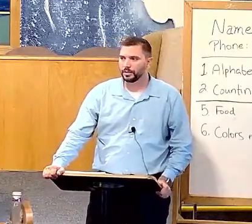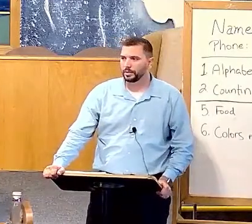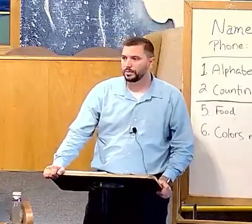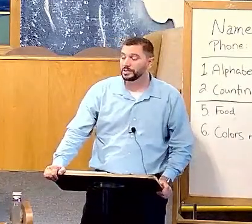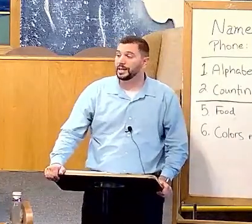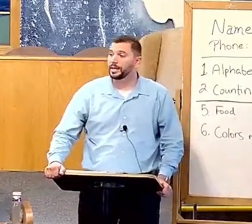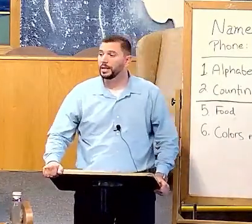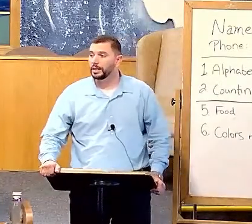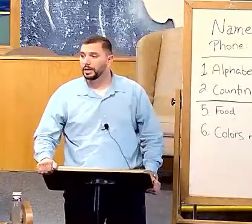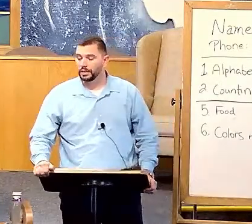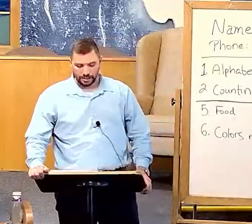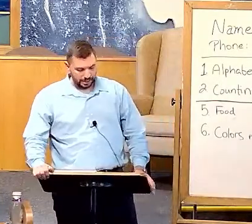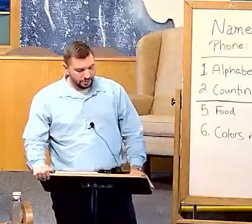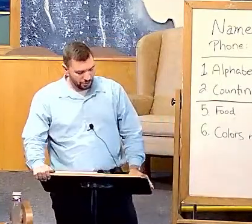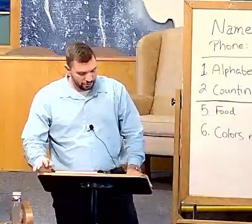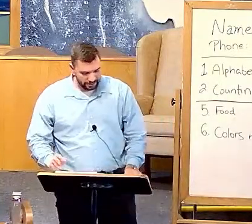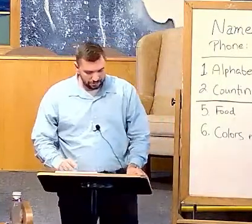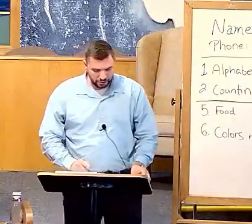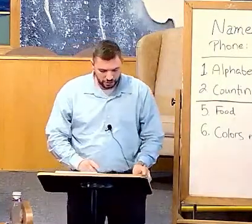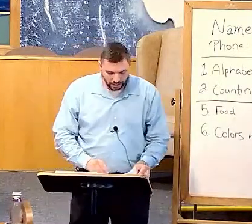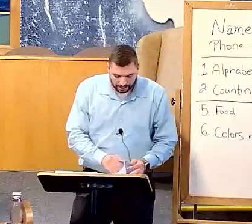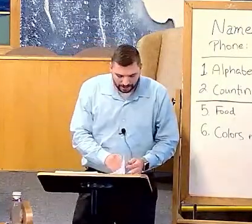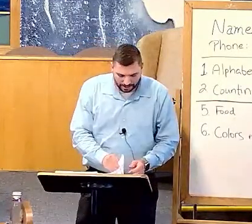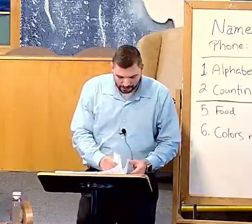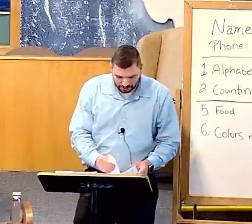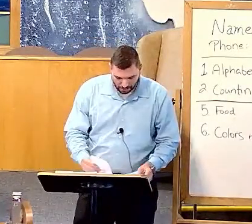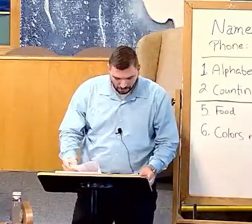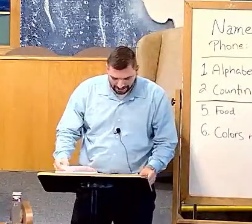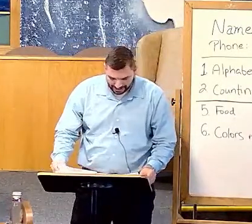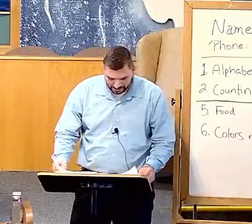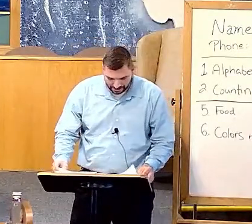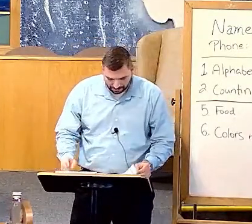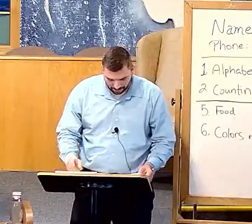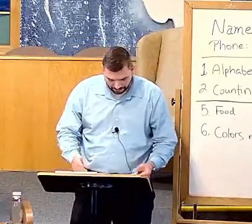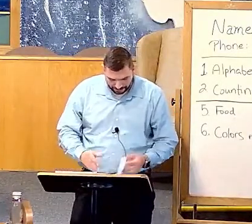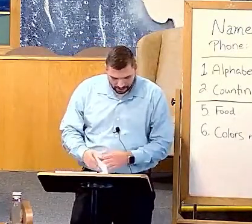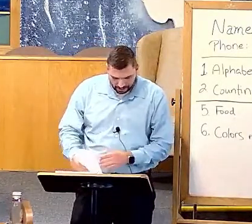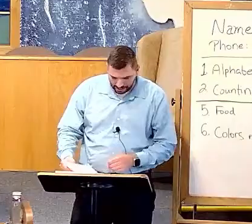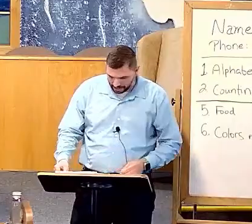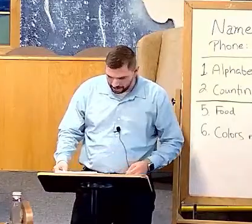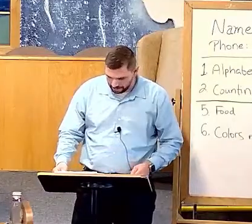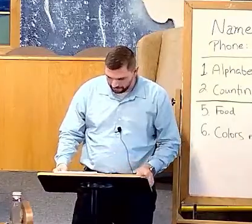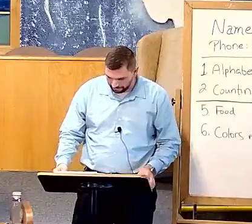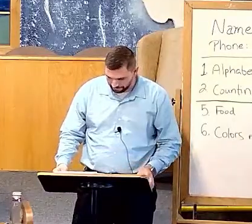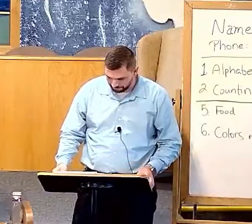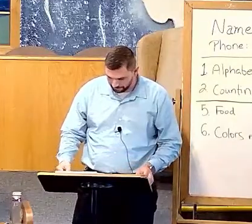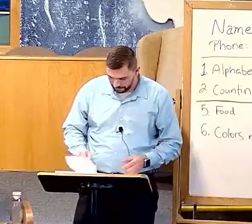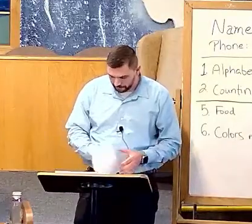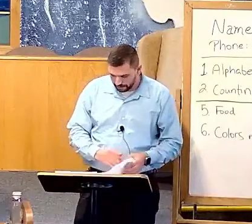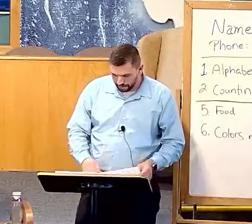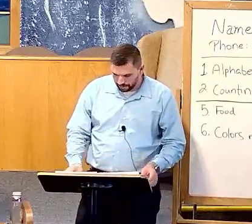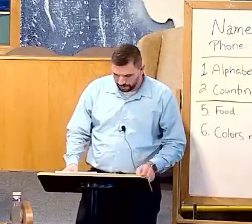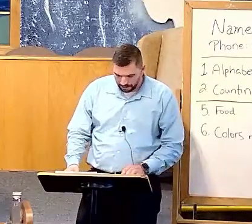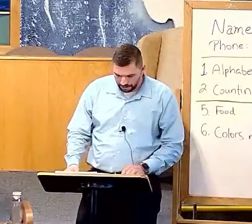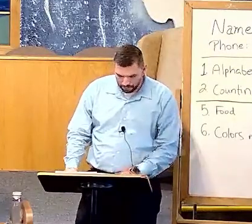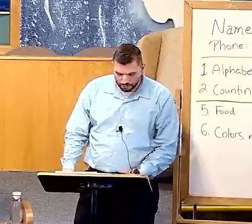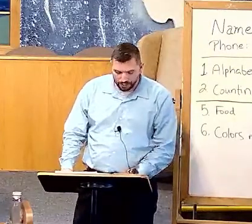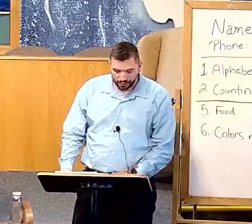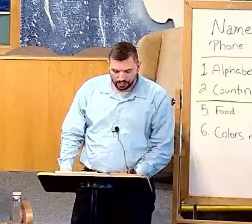What's that? Household items? Yes, and so that is going to be on page 10. Yeah, we'll do a quick